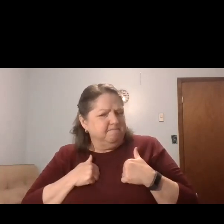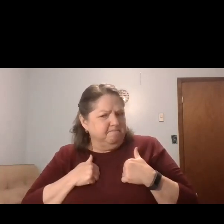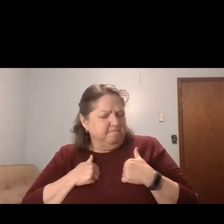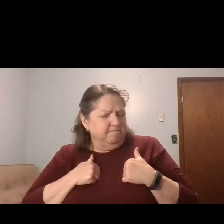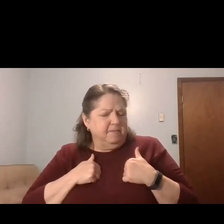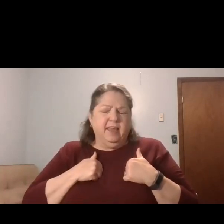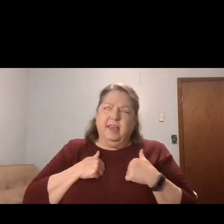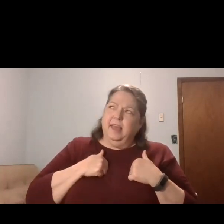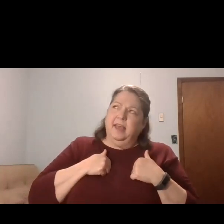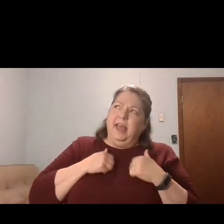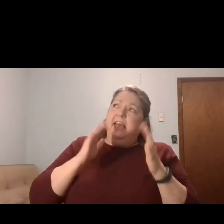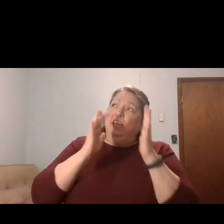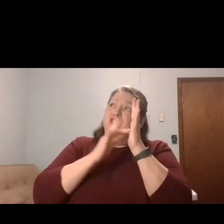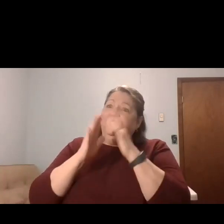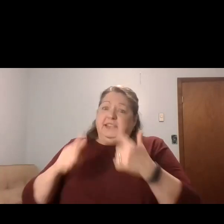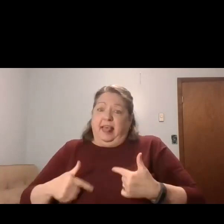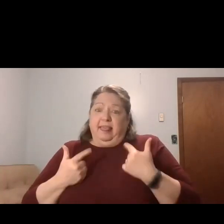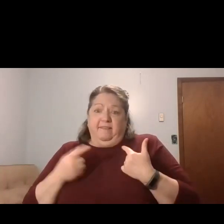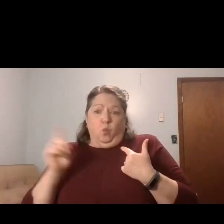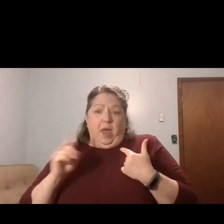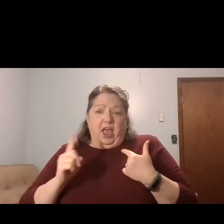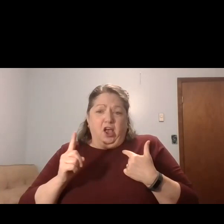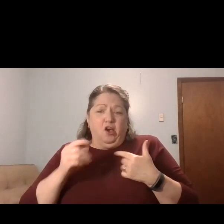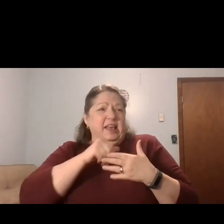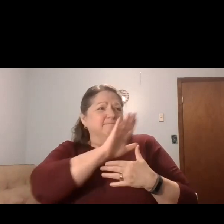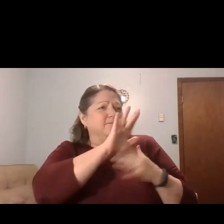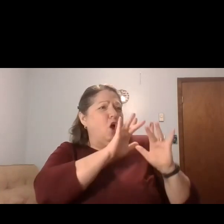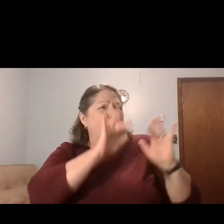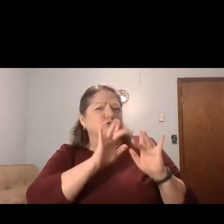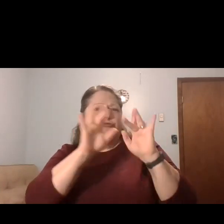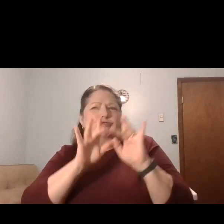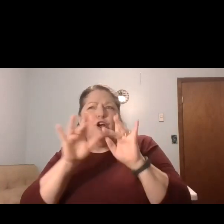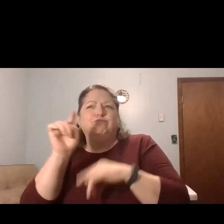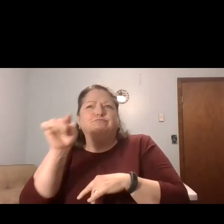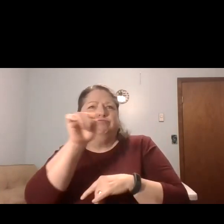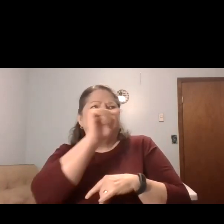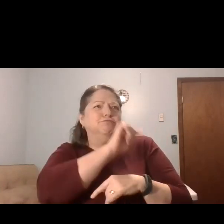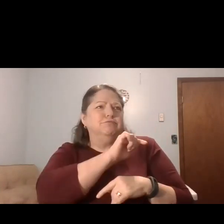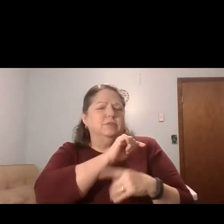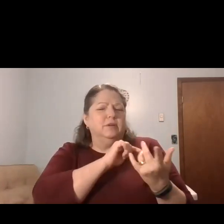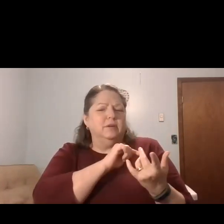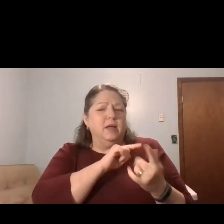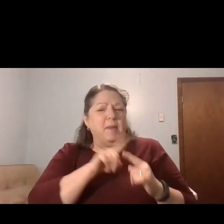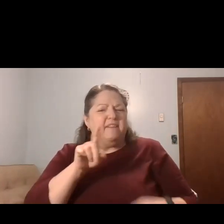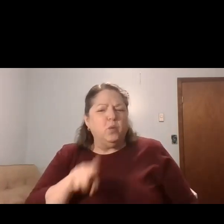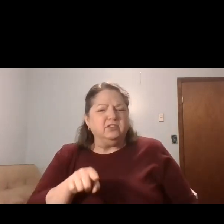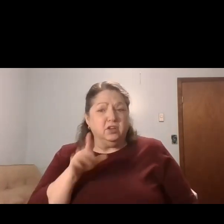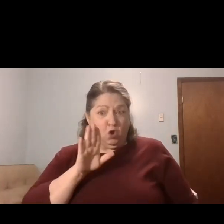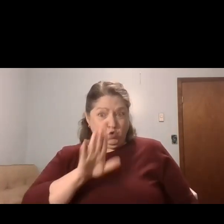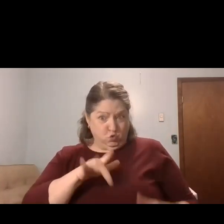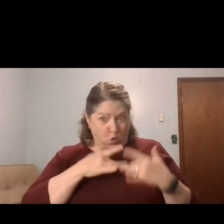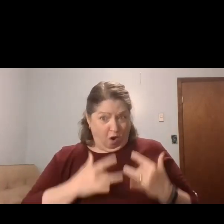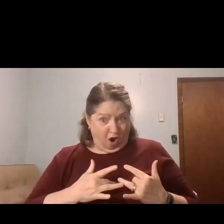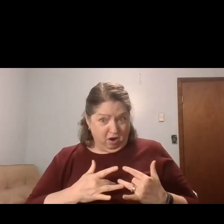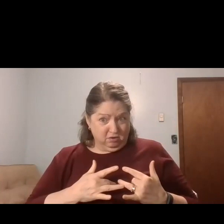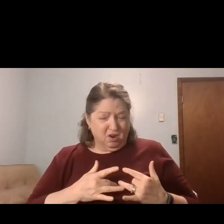his people. Let me ask you a question. Who sits on the throne of your heart today? Who runs